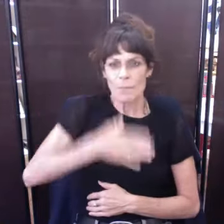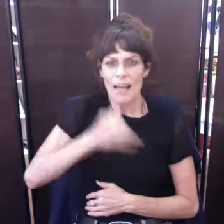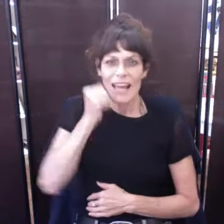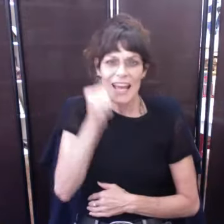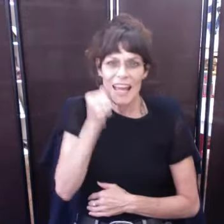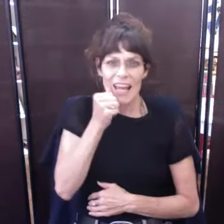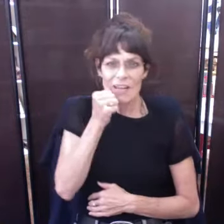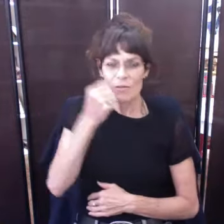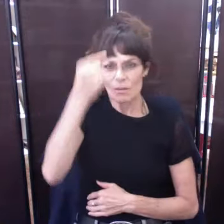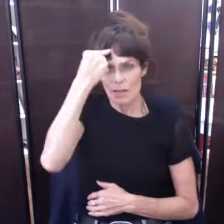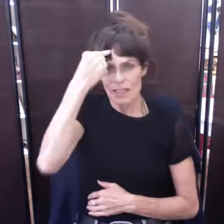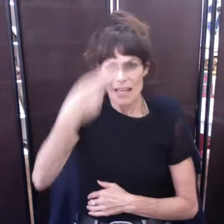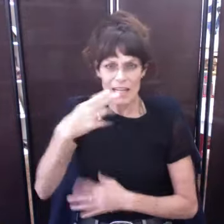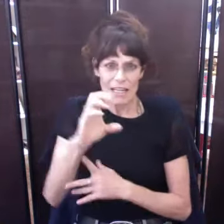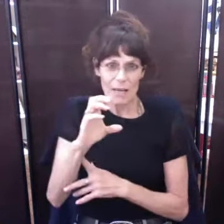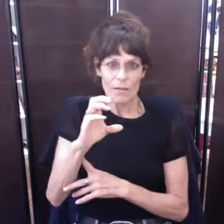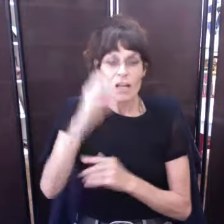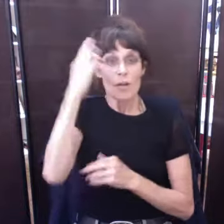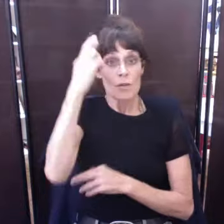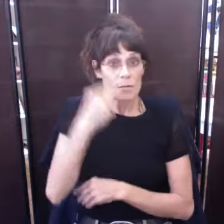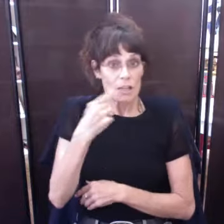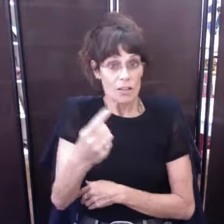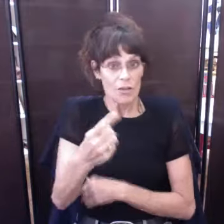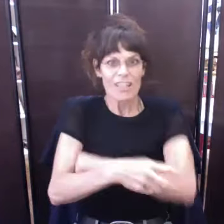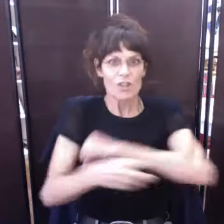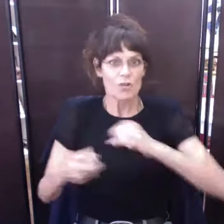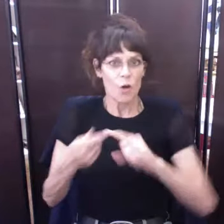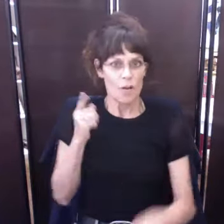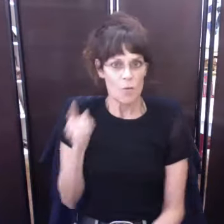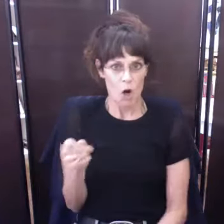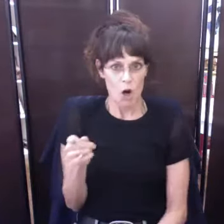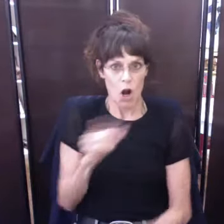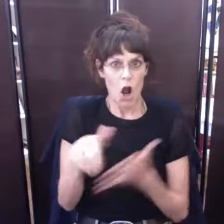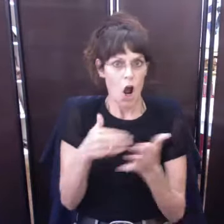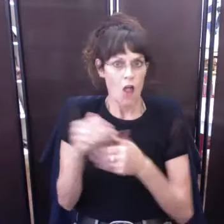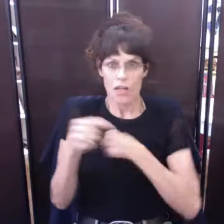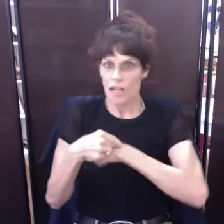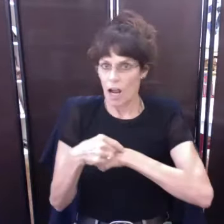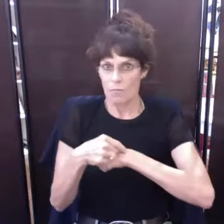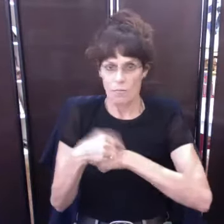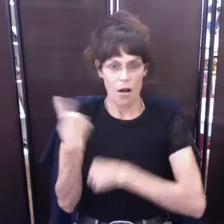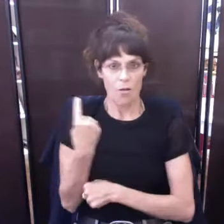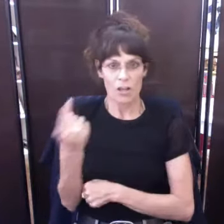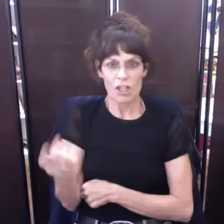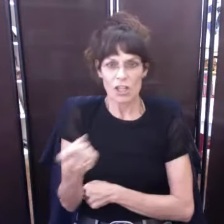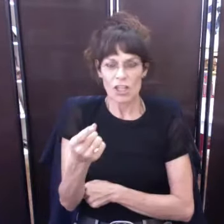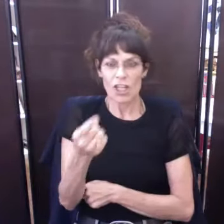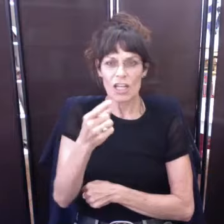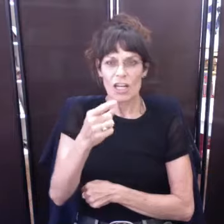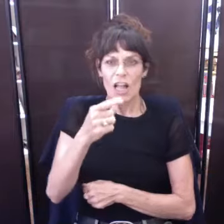the reason I'm telling you this is because I stole from her all the time, nonstop. She loved blackberry brandy, and guess what? So did I. I